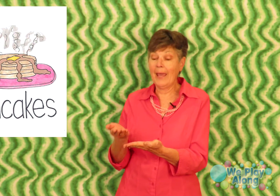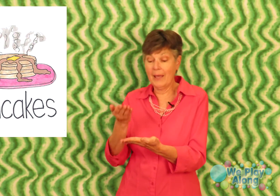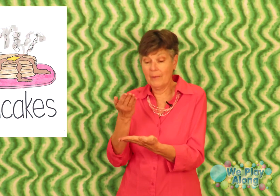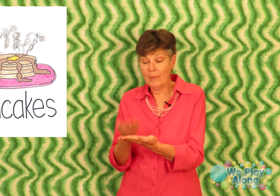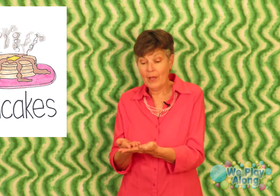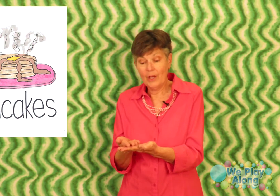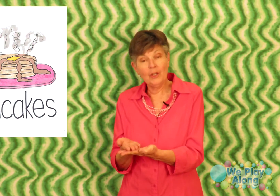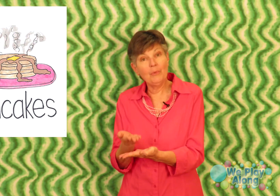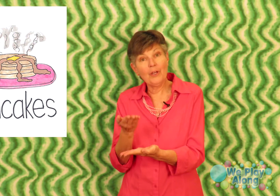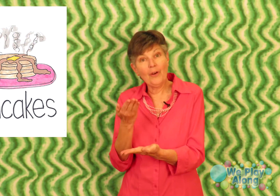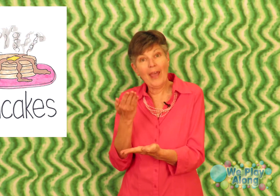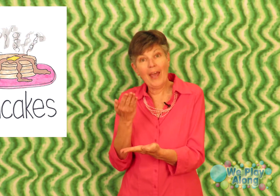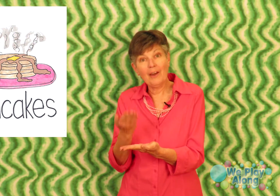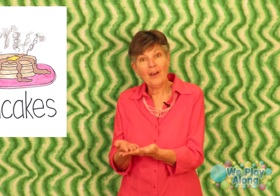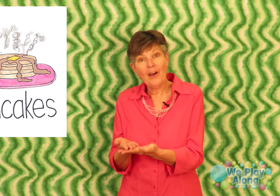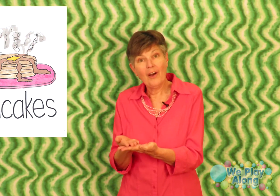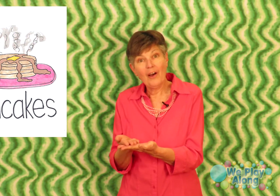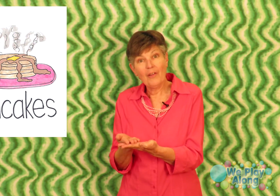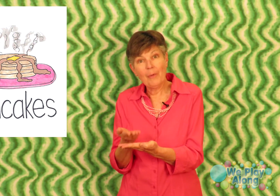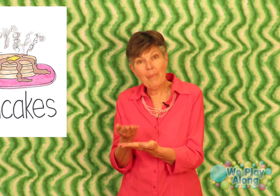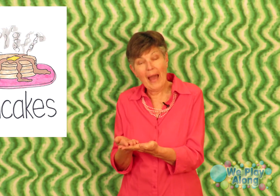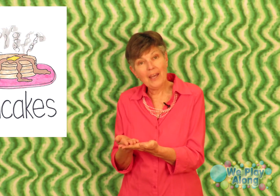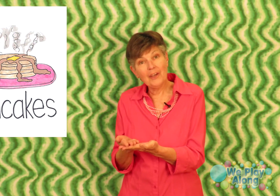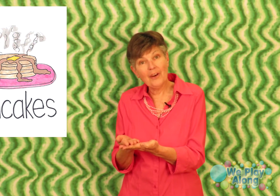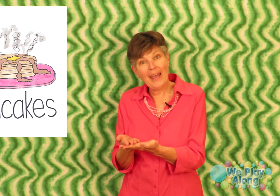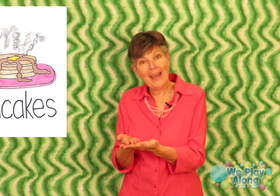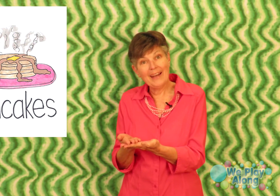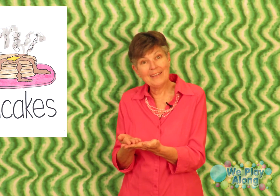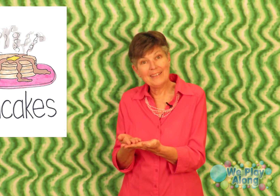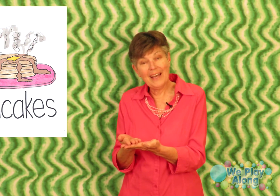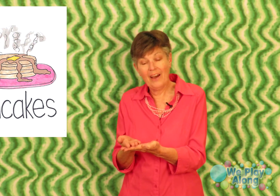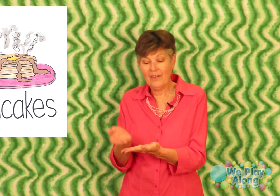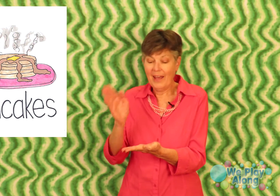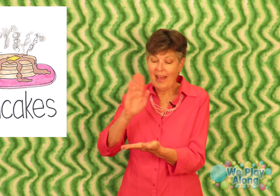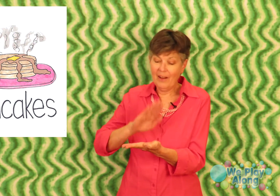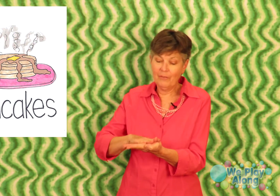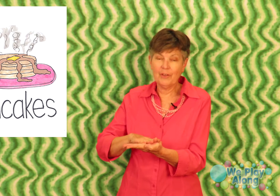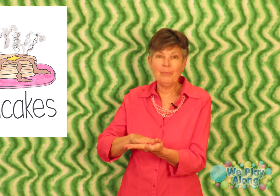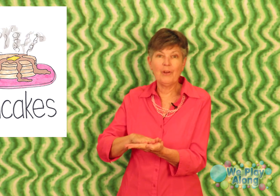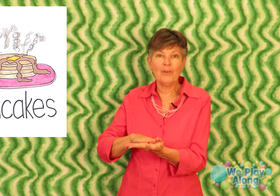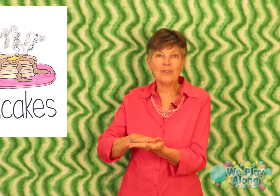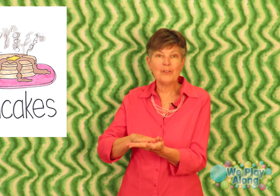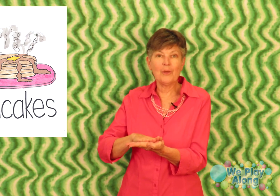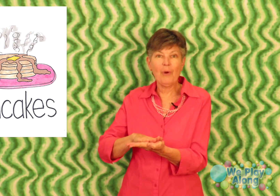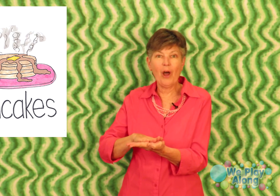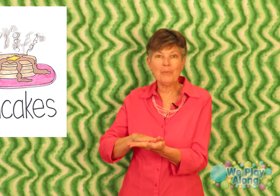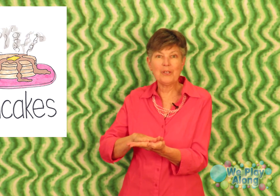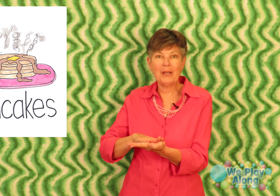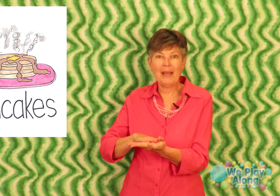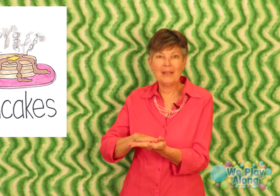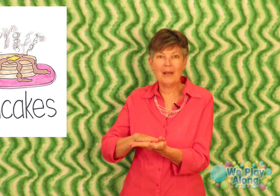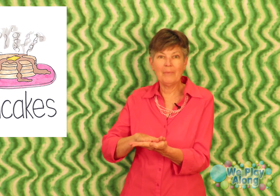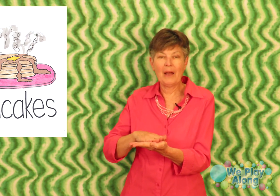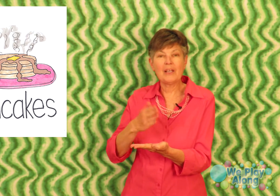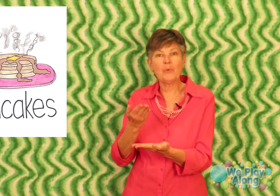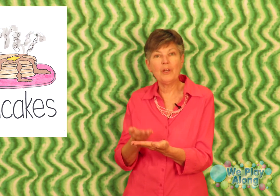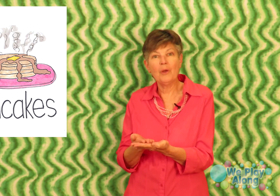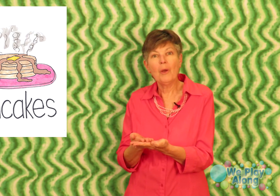pancake, you put your hand, the back of your hand down and flip it over, so the palm's going to end up down, because when you